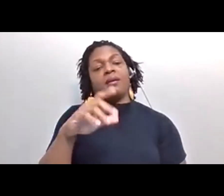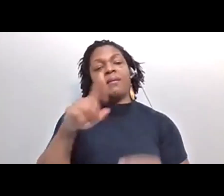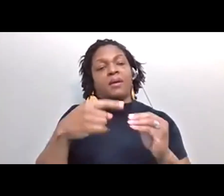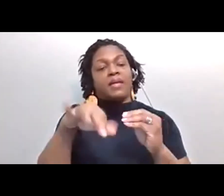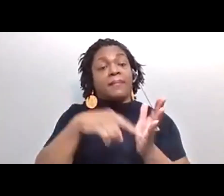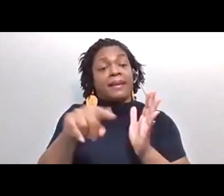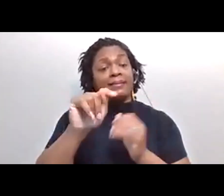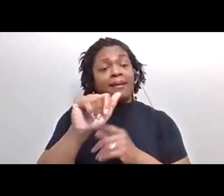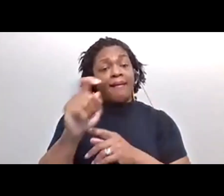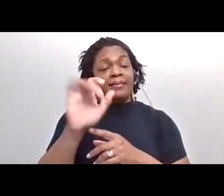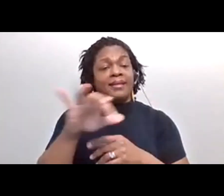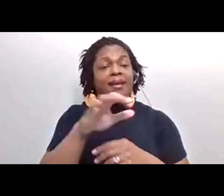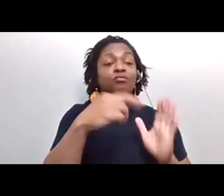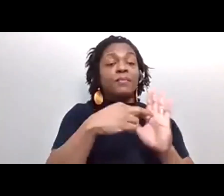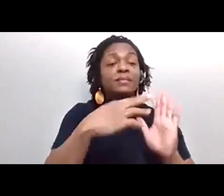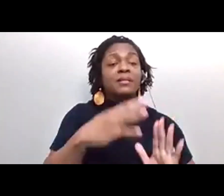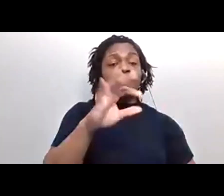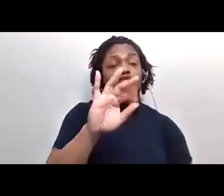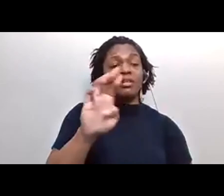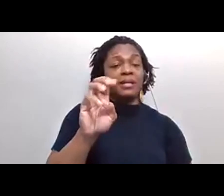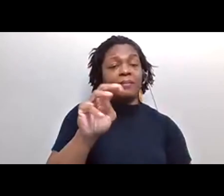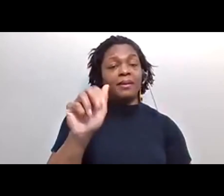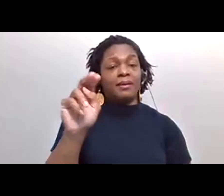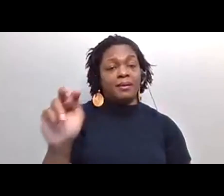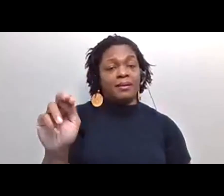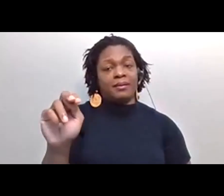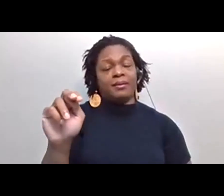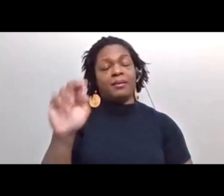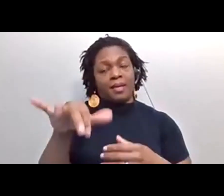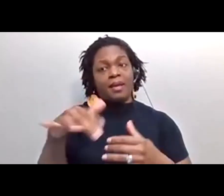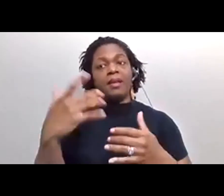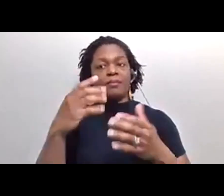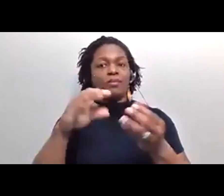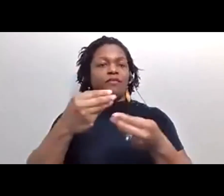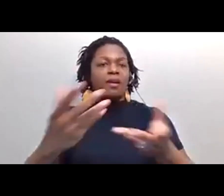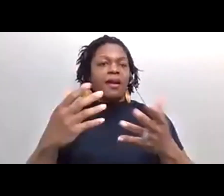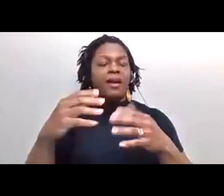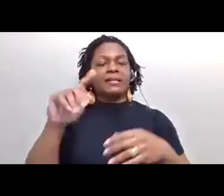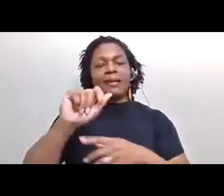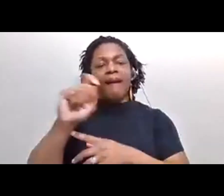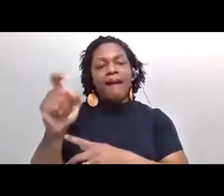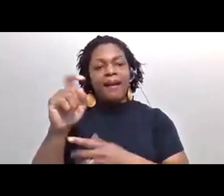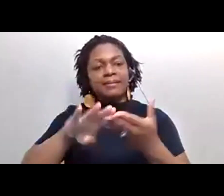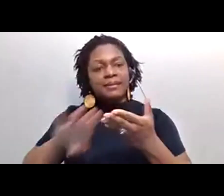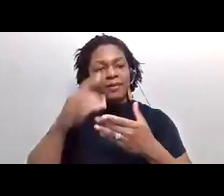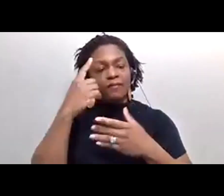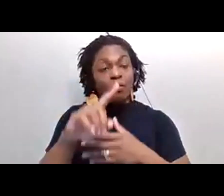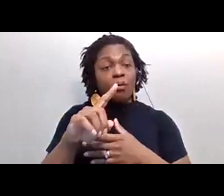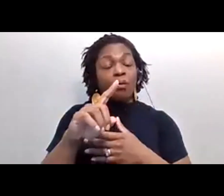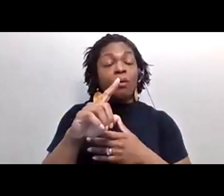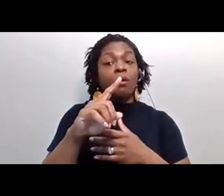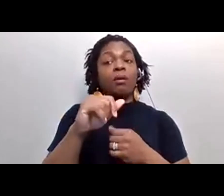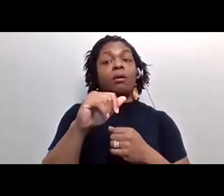sponsoring to provide a tax exemption for diapers and for feminine hygiene products.